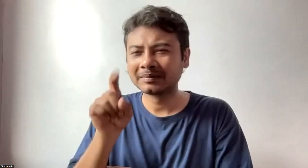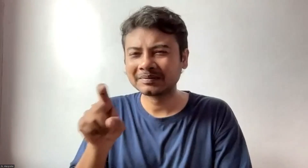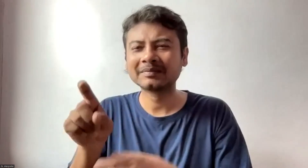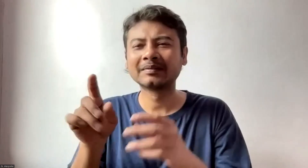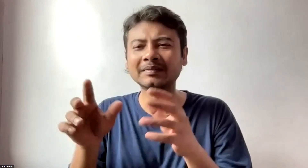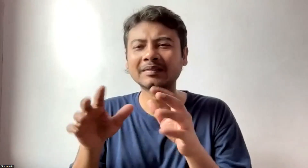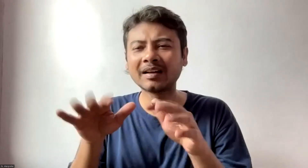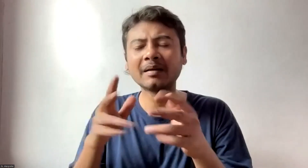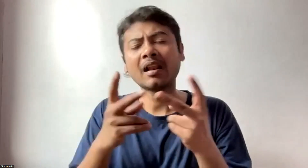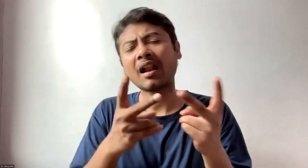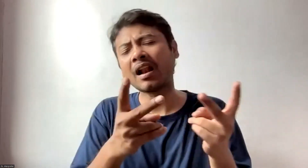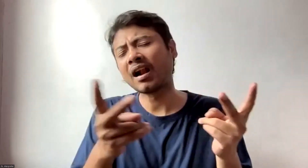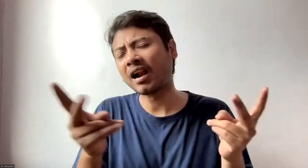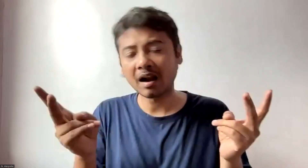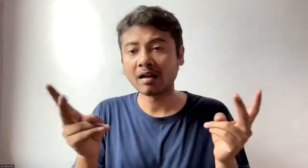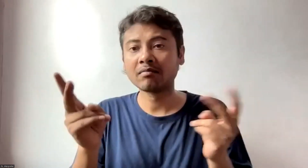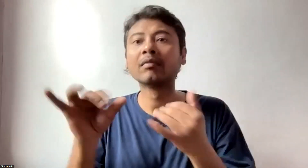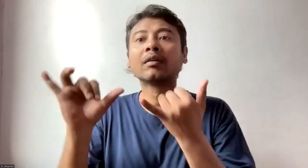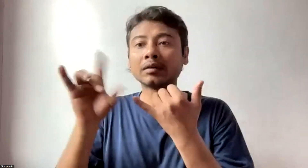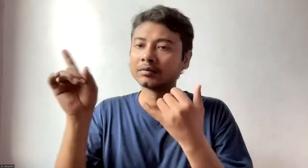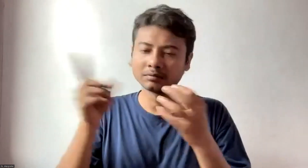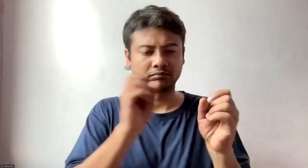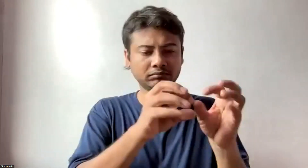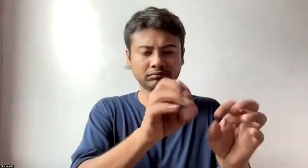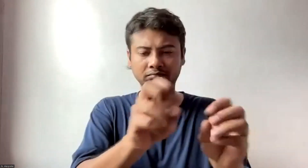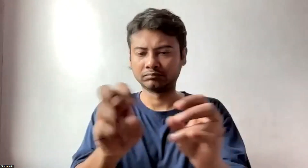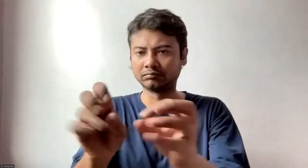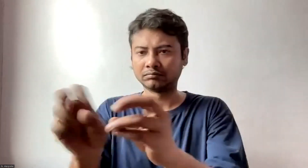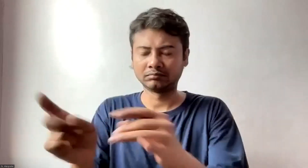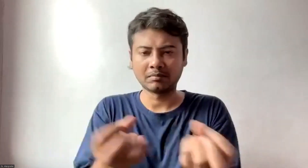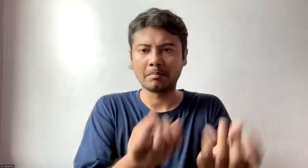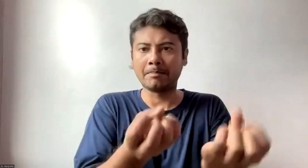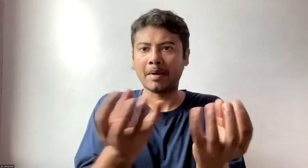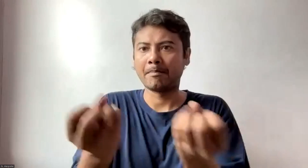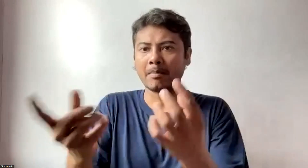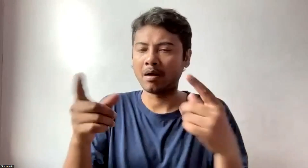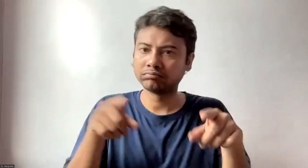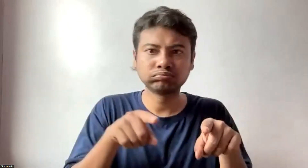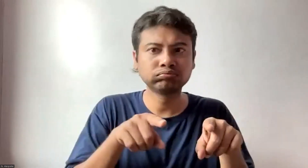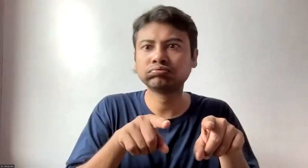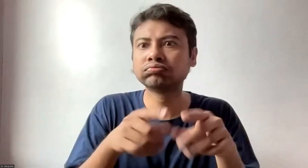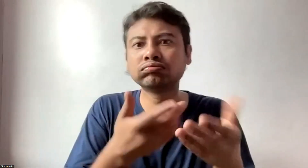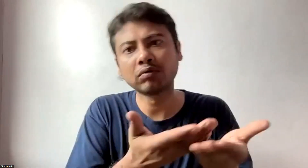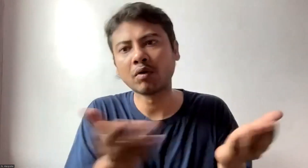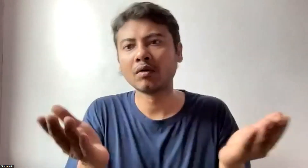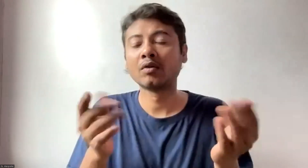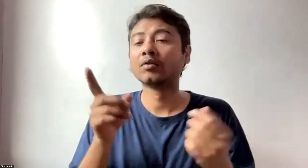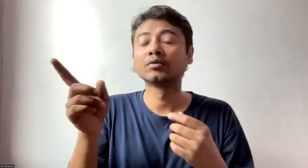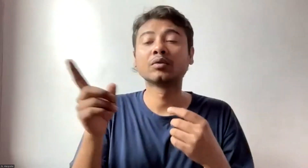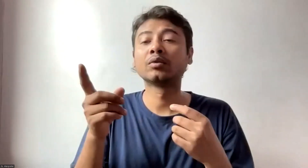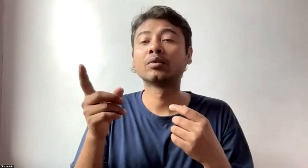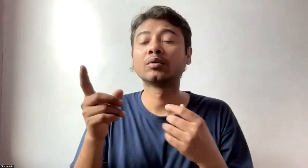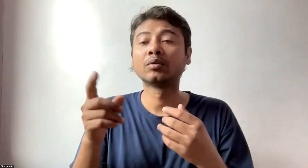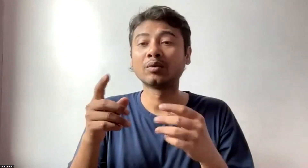So this philosophy that our forefathers are monkey is absolutely wrong. After that, in our